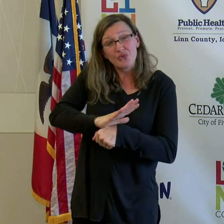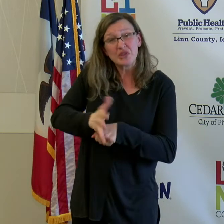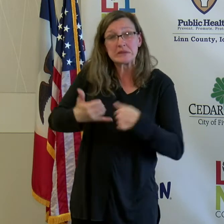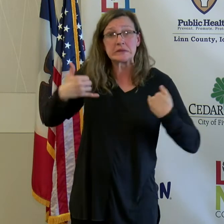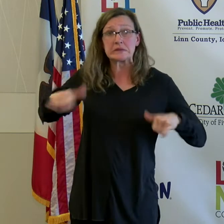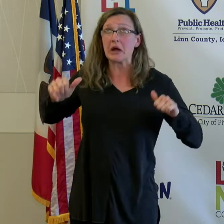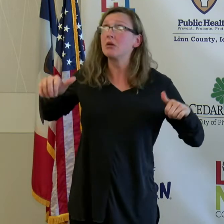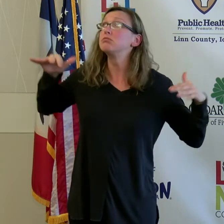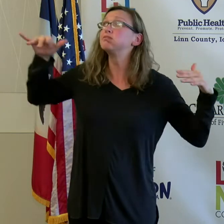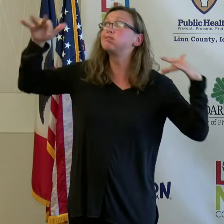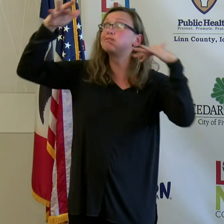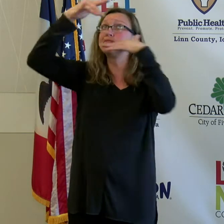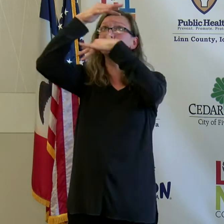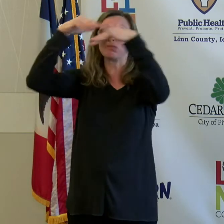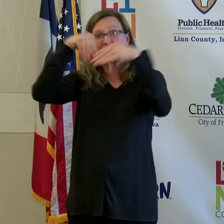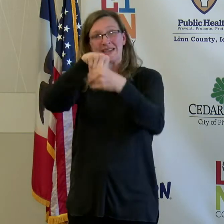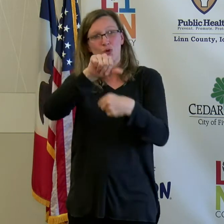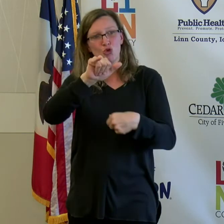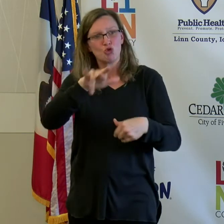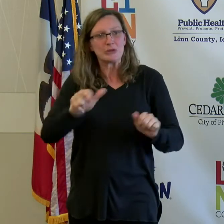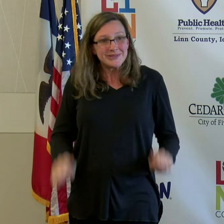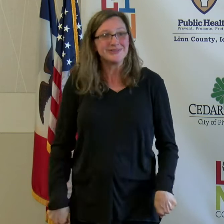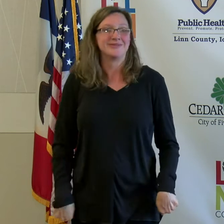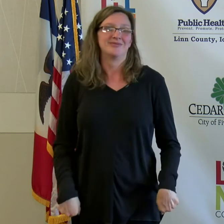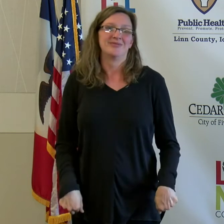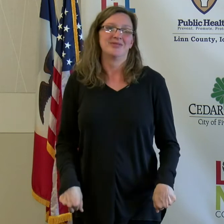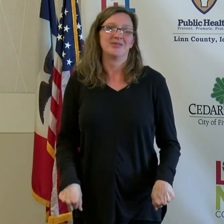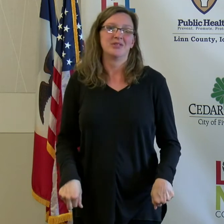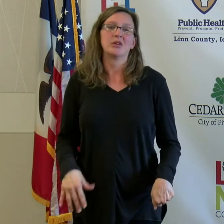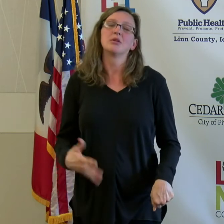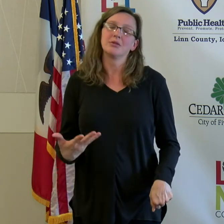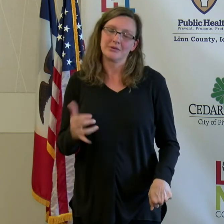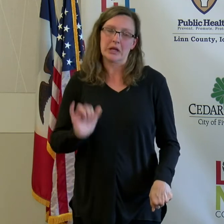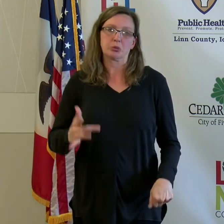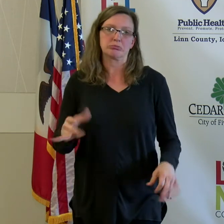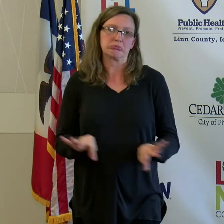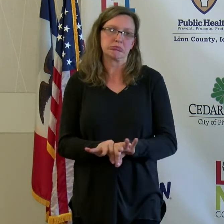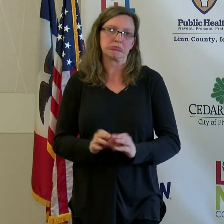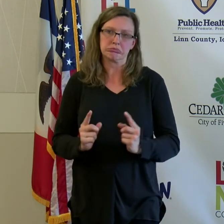Everyone needs to do their part to slow down this virus.